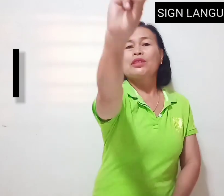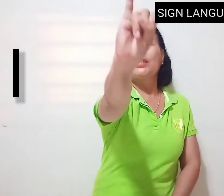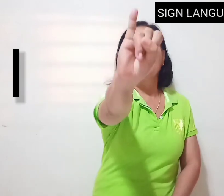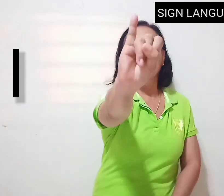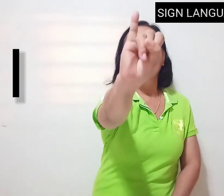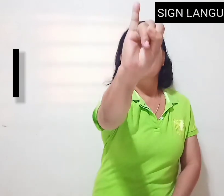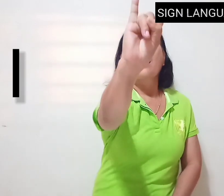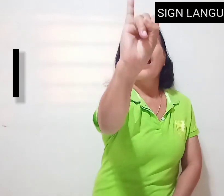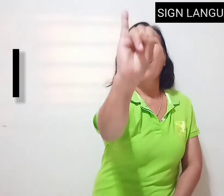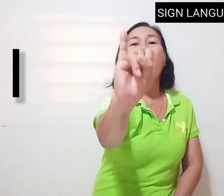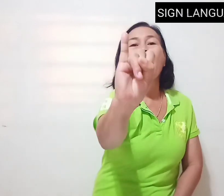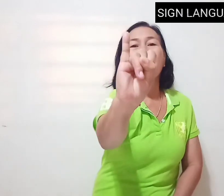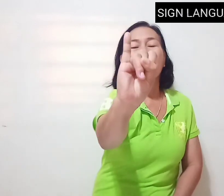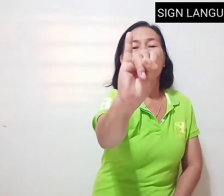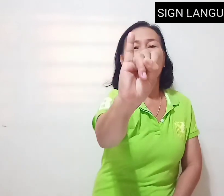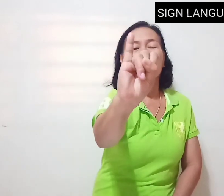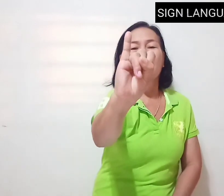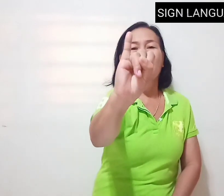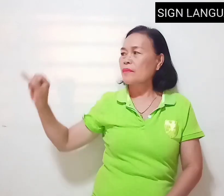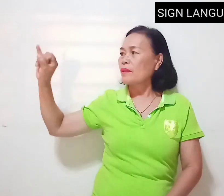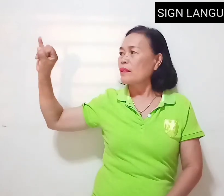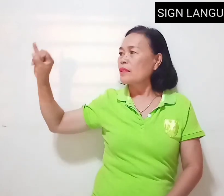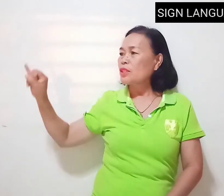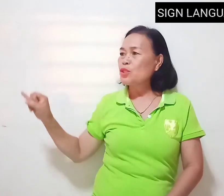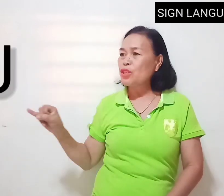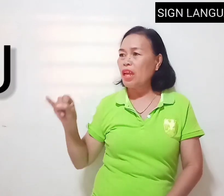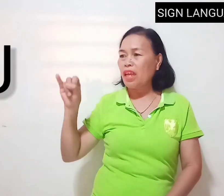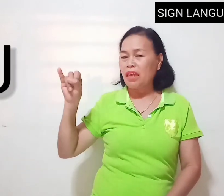Letter I. J.